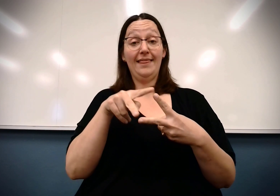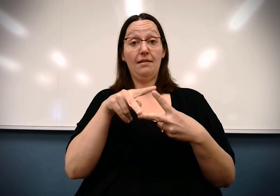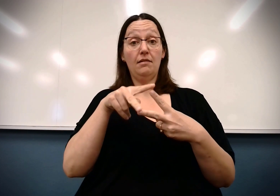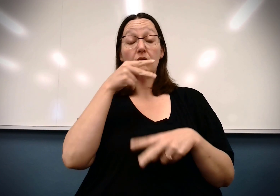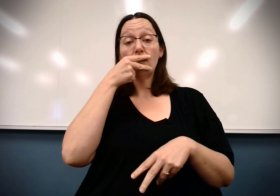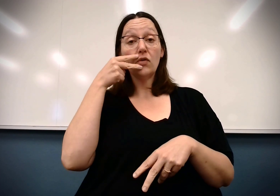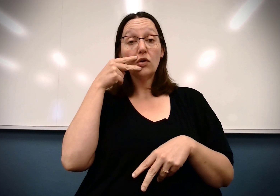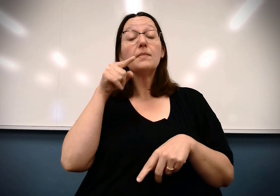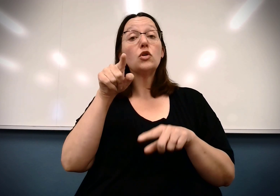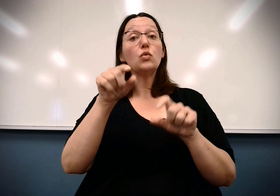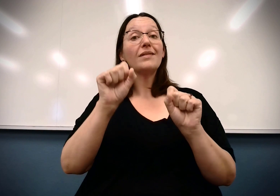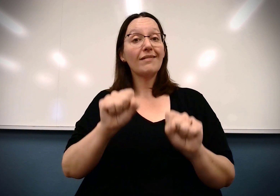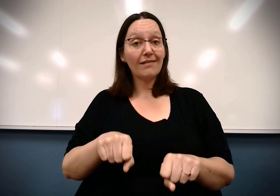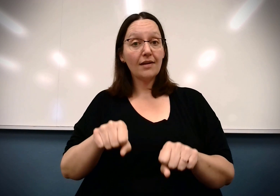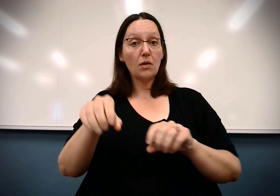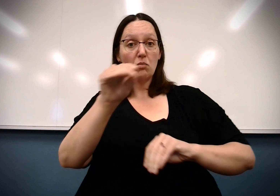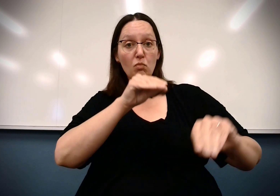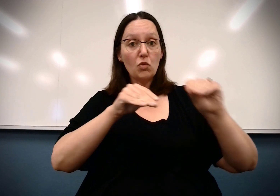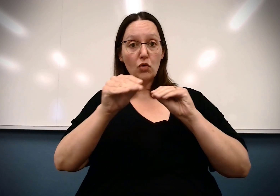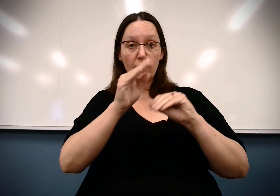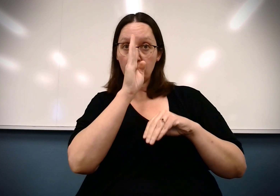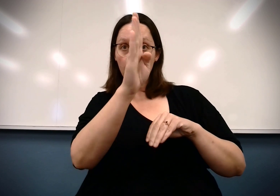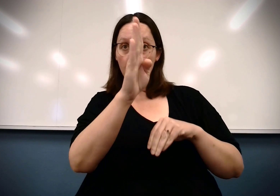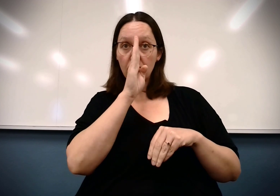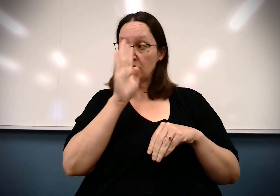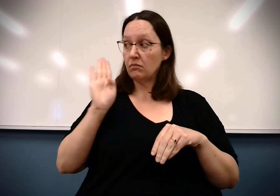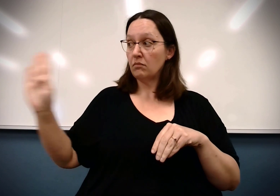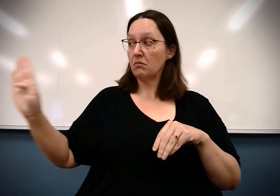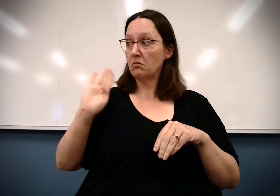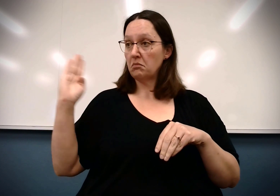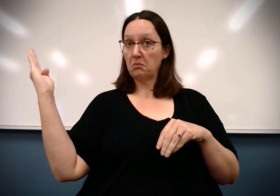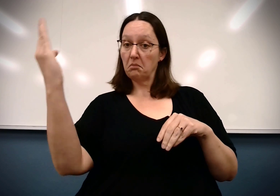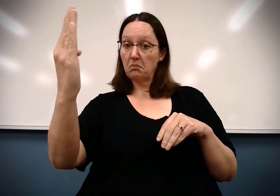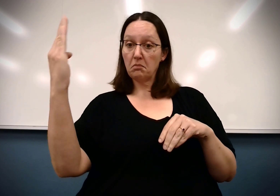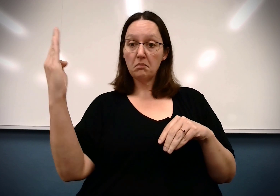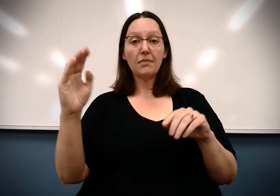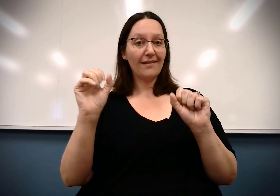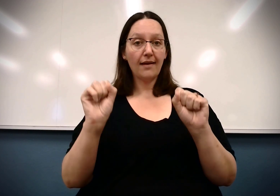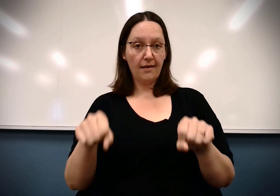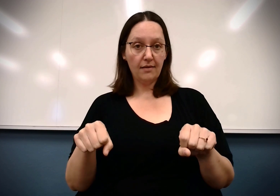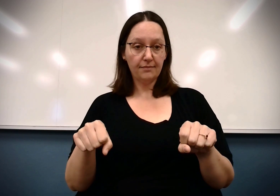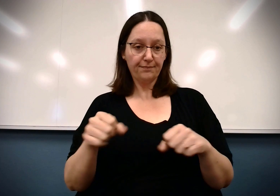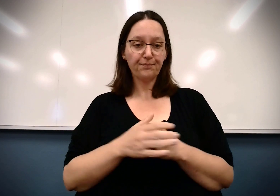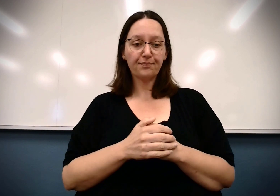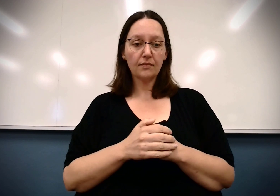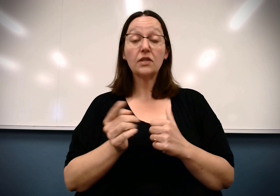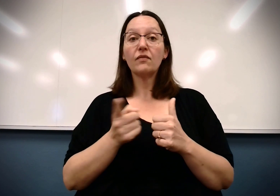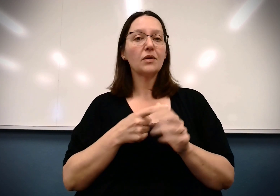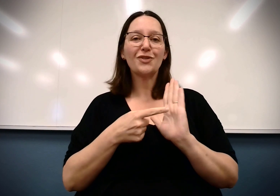first person, our second person, and our third person. With these verbs, you can move in the direction to and from those